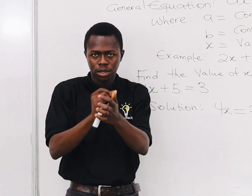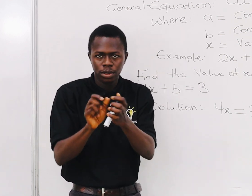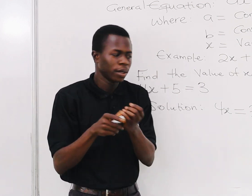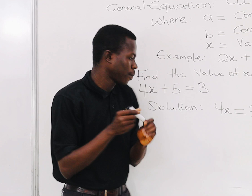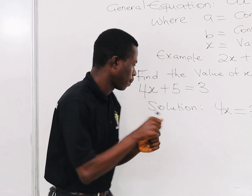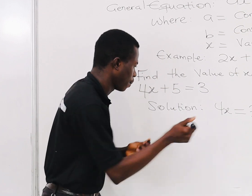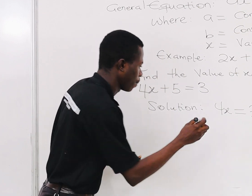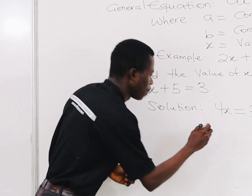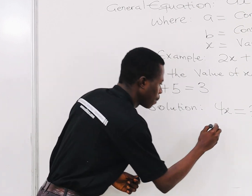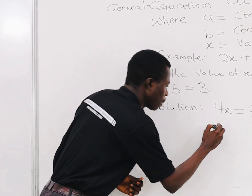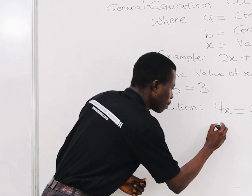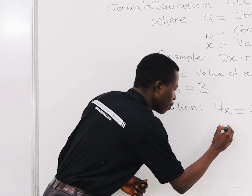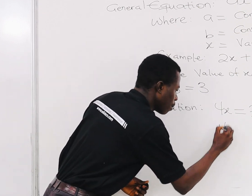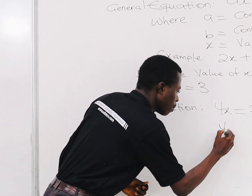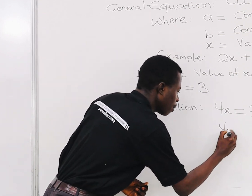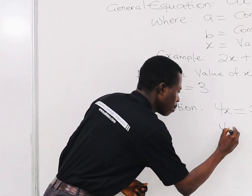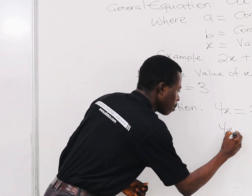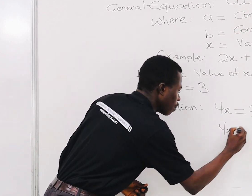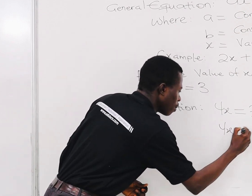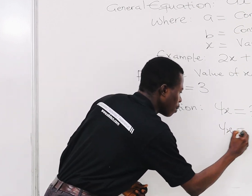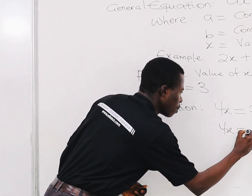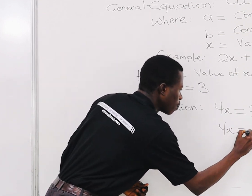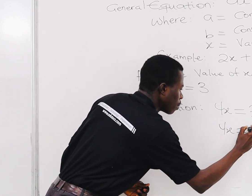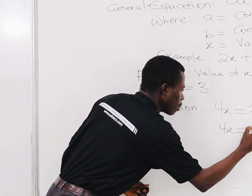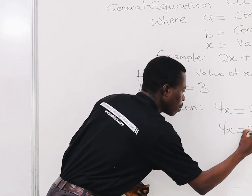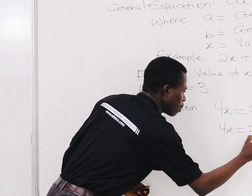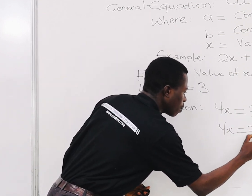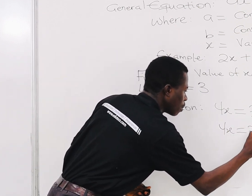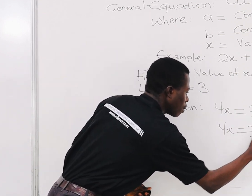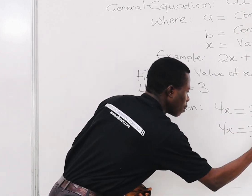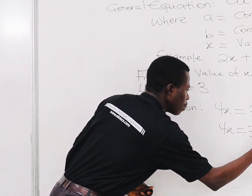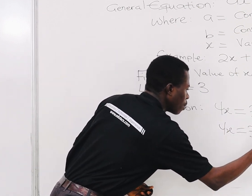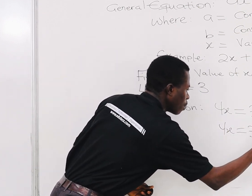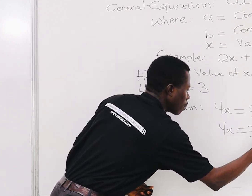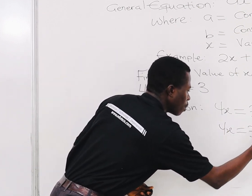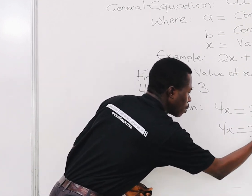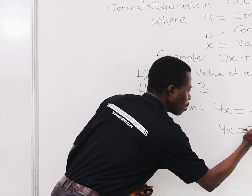So we write that as well. 4x equals